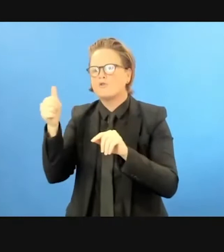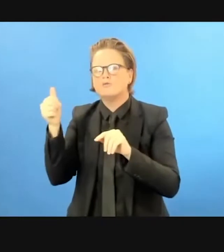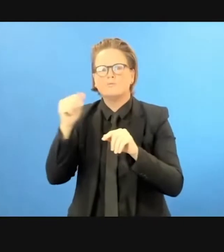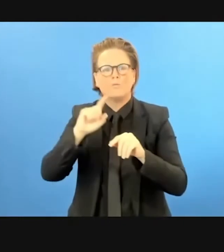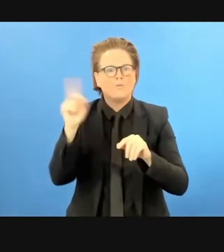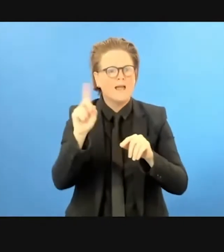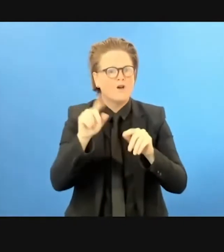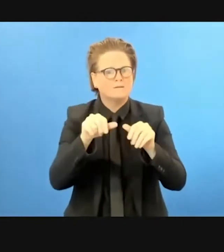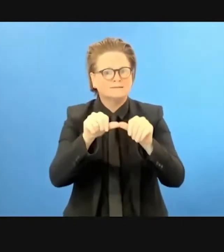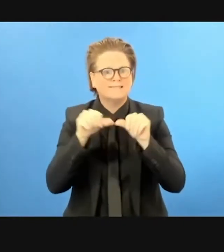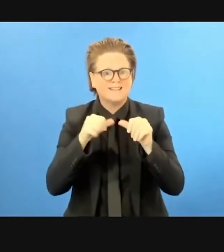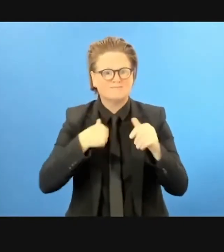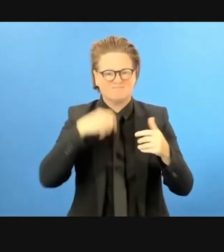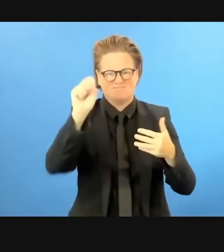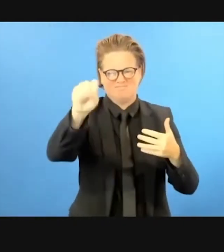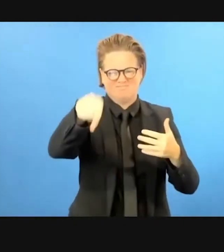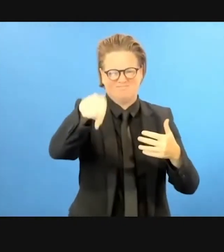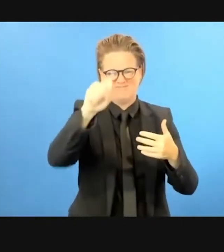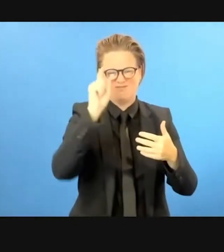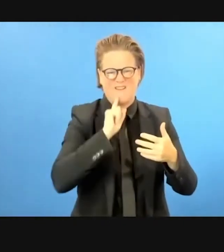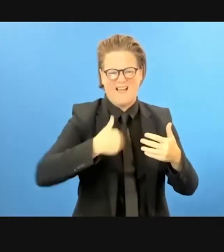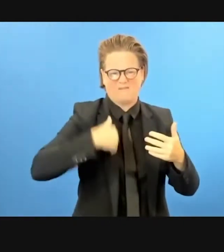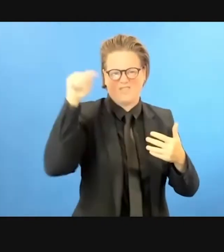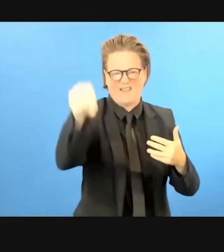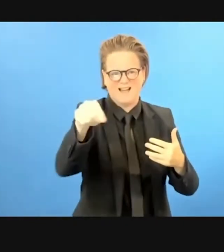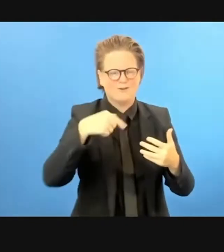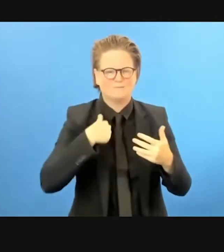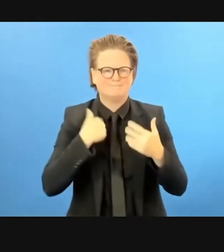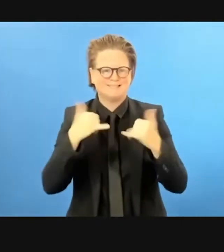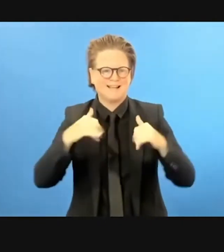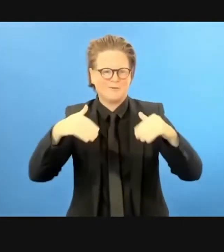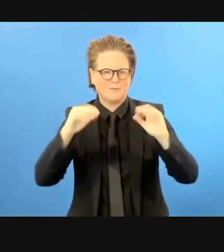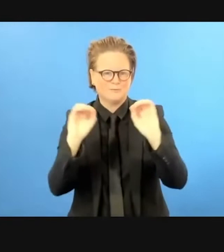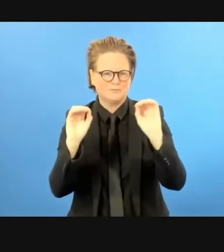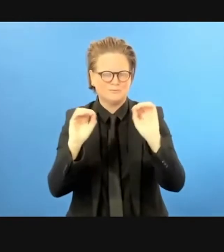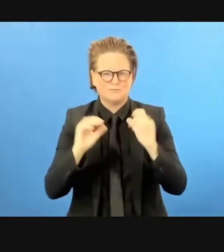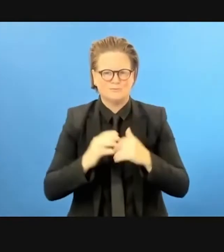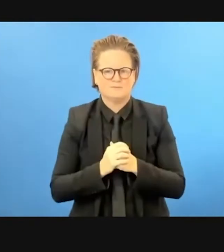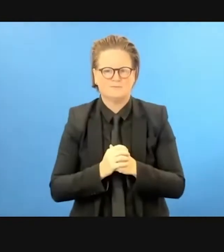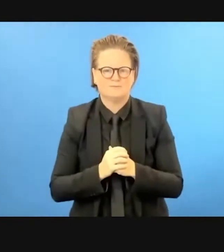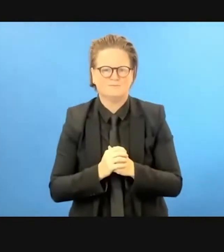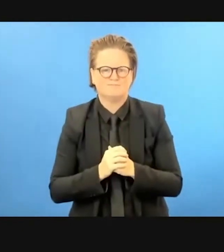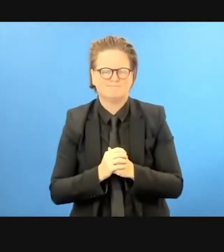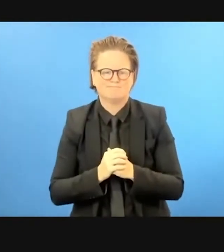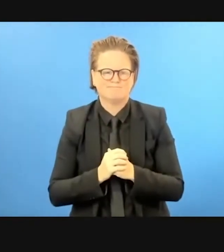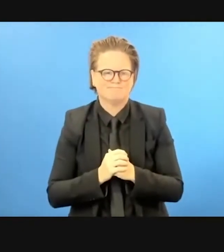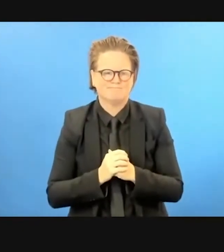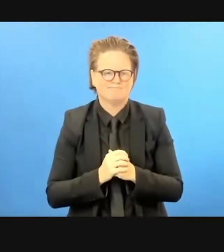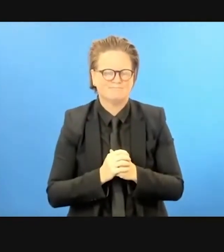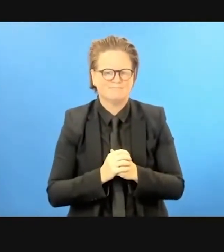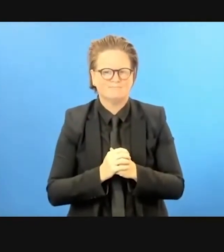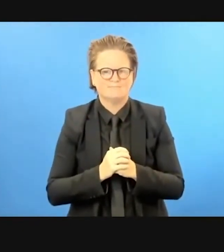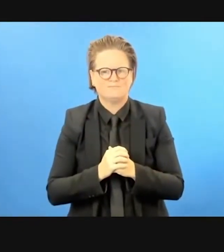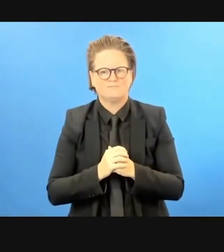So by the time, in between making an appointment and by the time you get vaccinated, supply